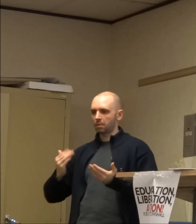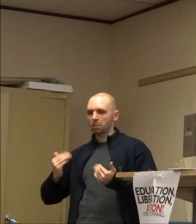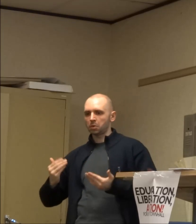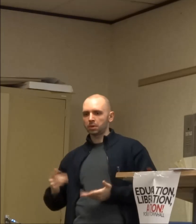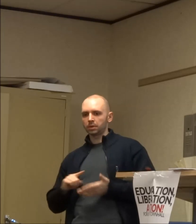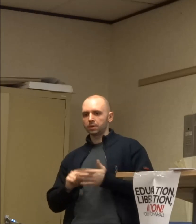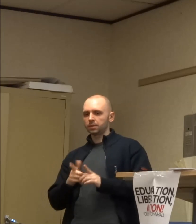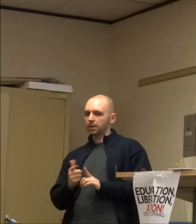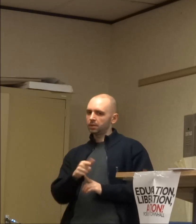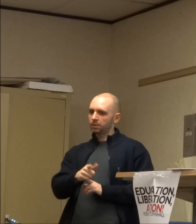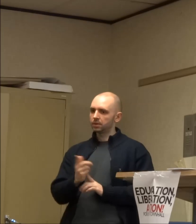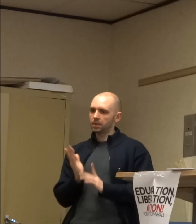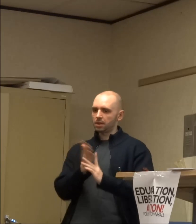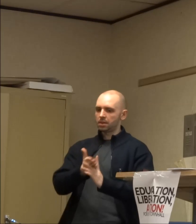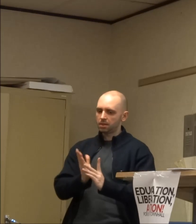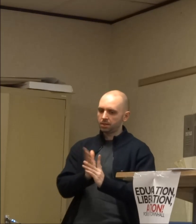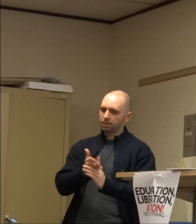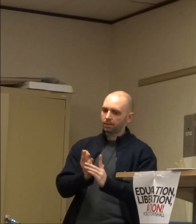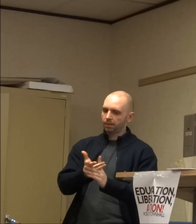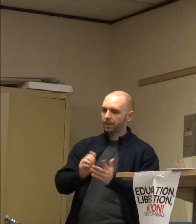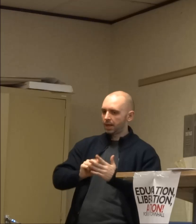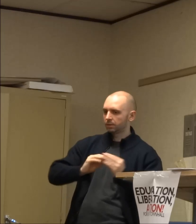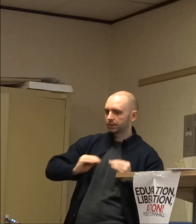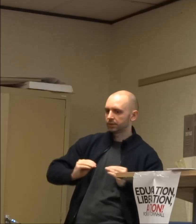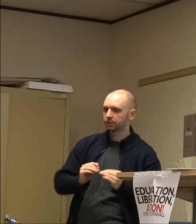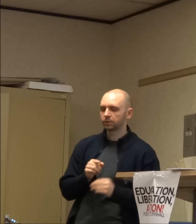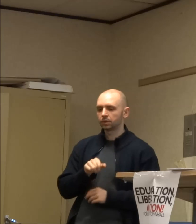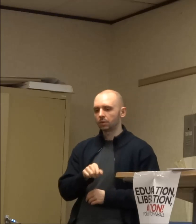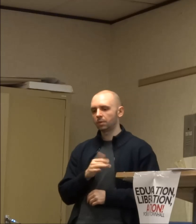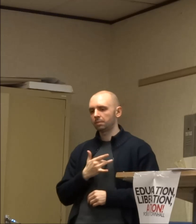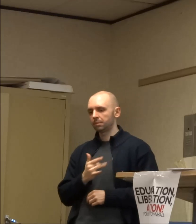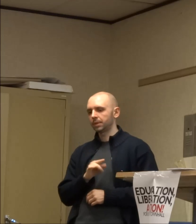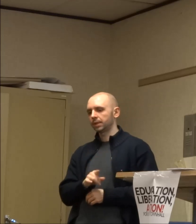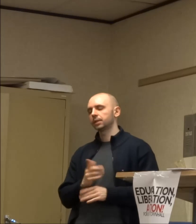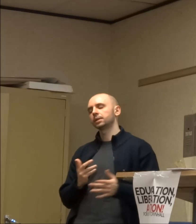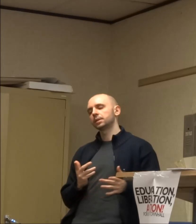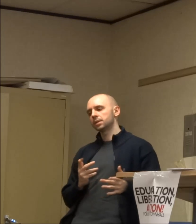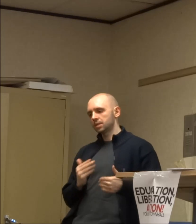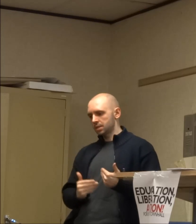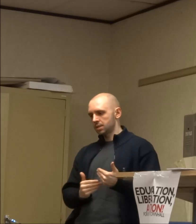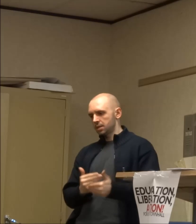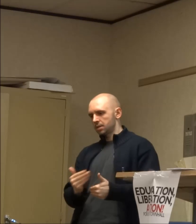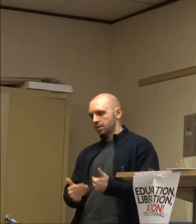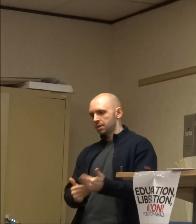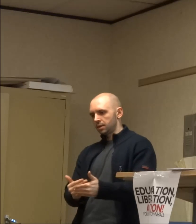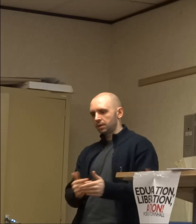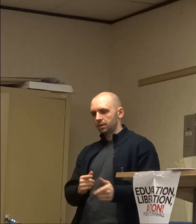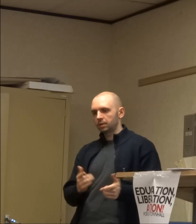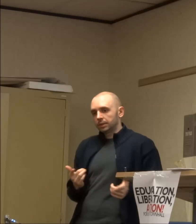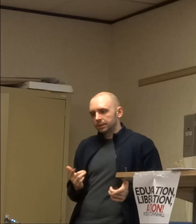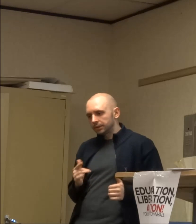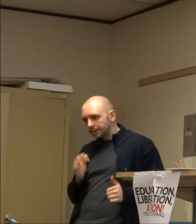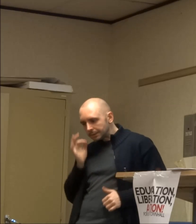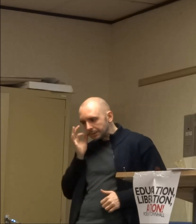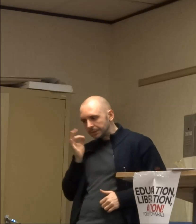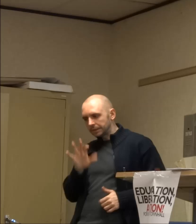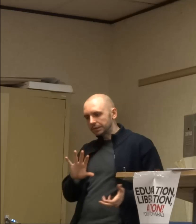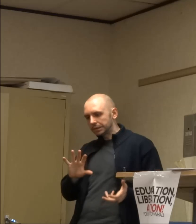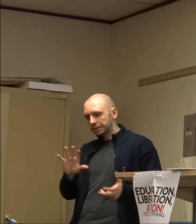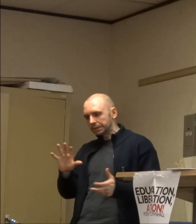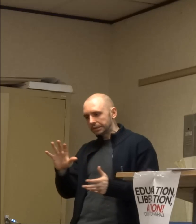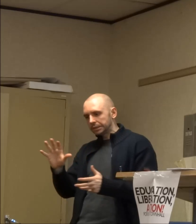in a state of precariousness in terms of the future of TYP. We have not been given any clear answers, and our concerns have not been